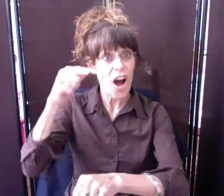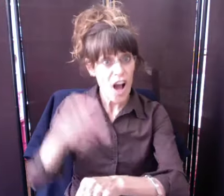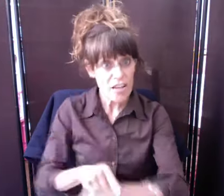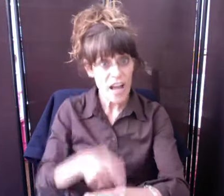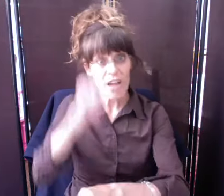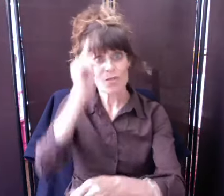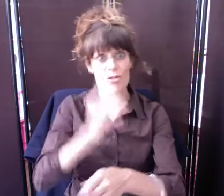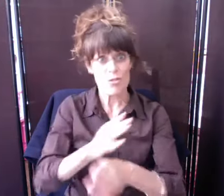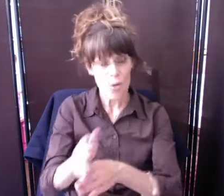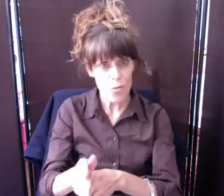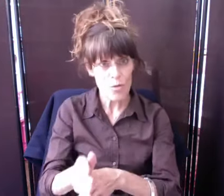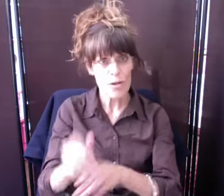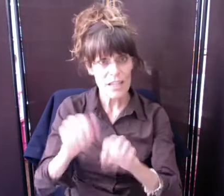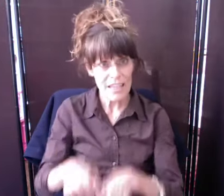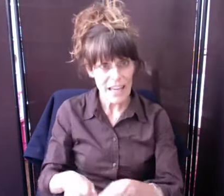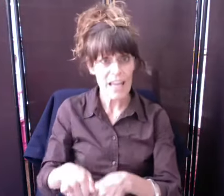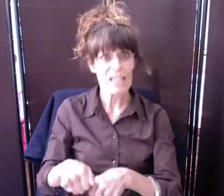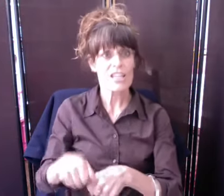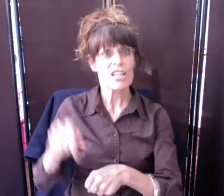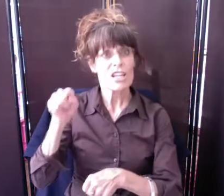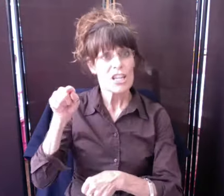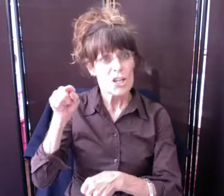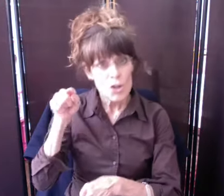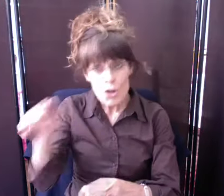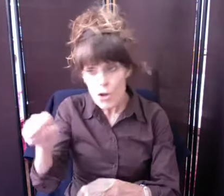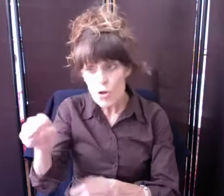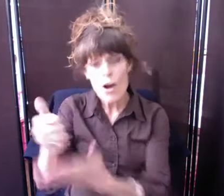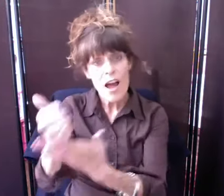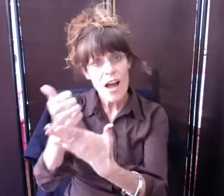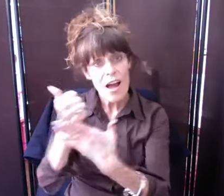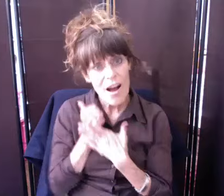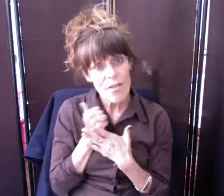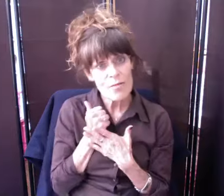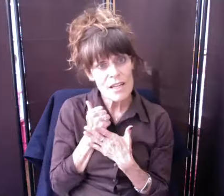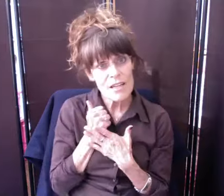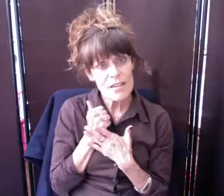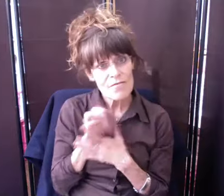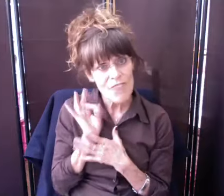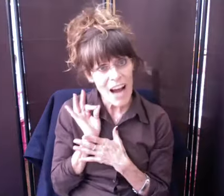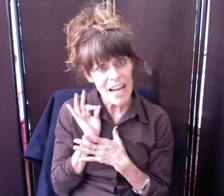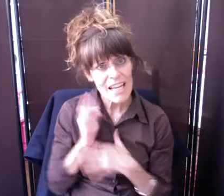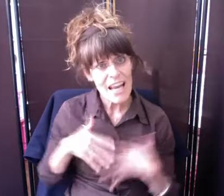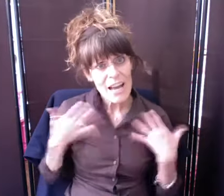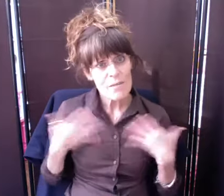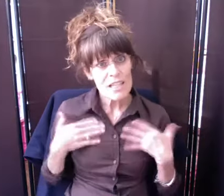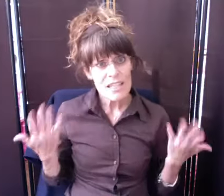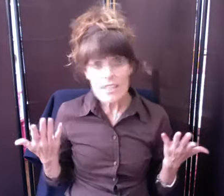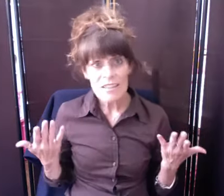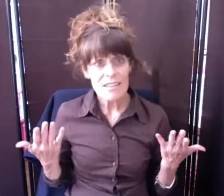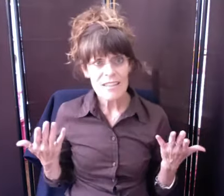it, but I knew that I had to find a center of happiness, regardless of what was going on outside of my life, because I had jobs, I'd